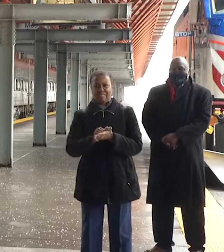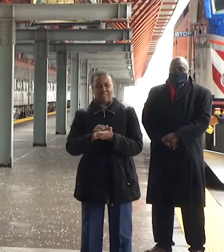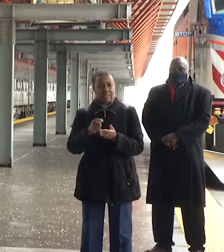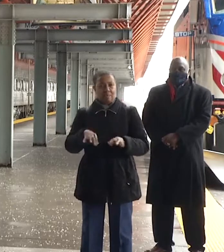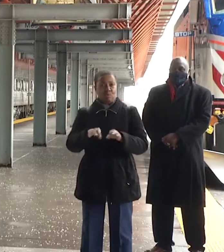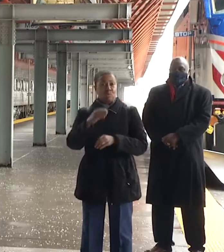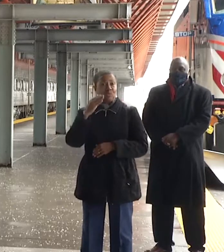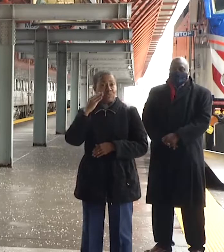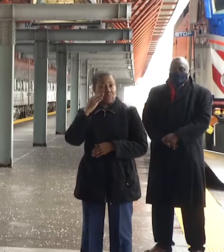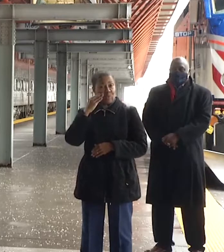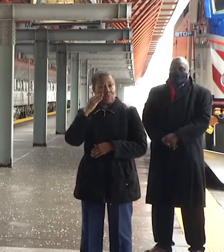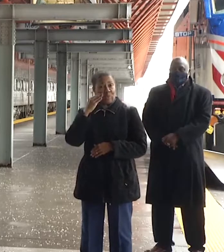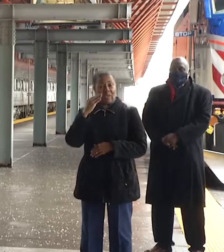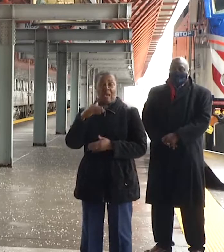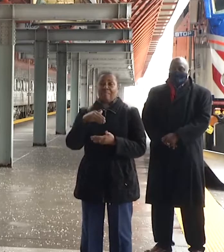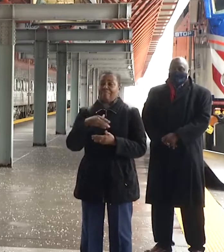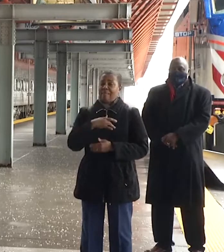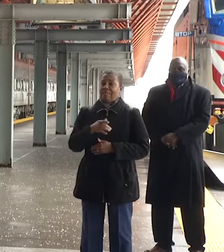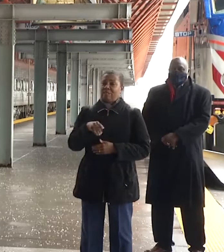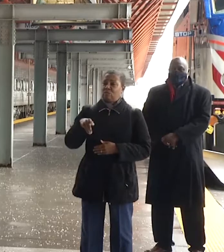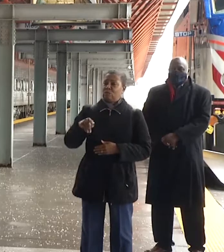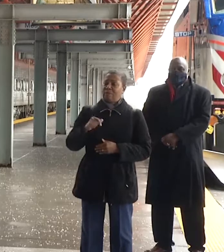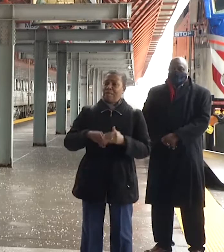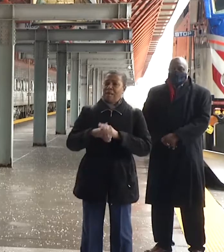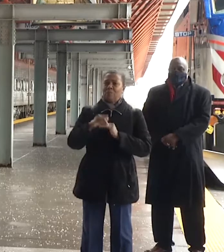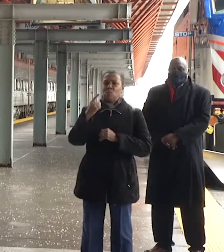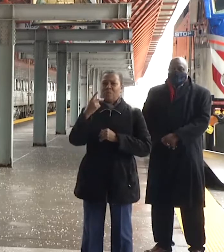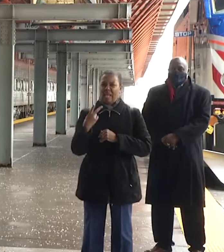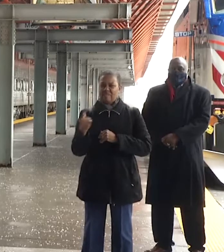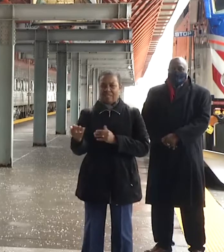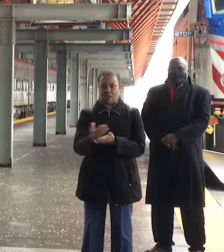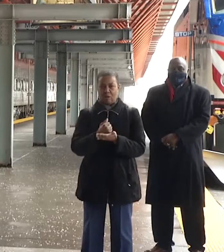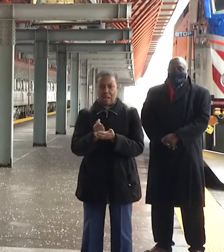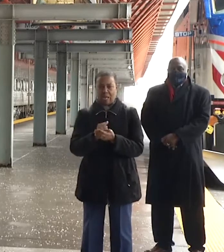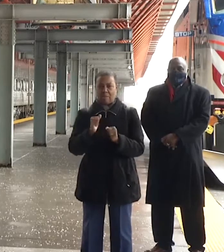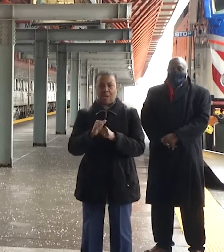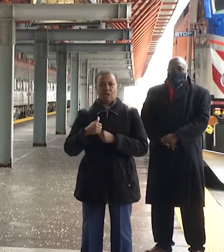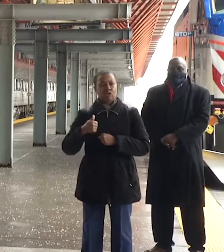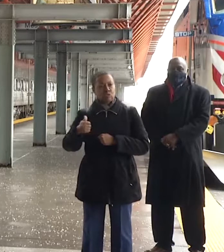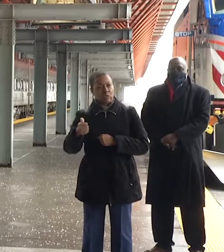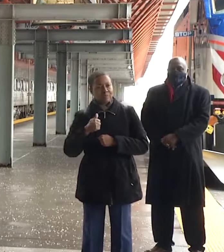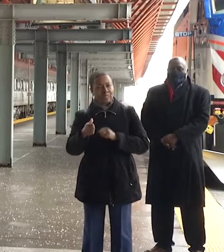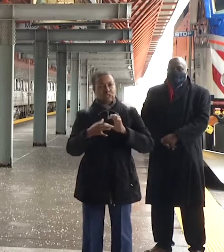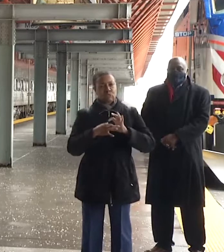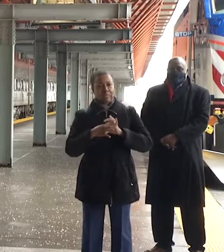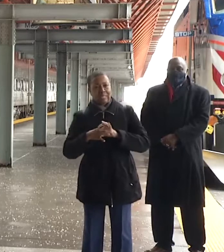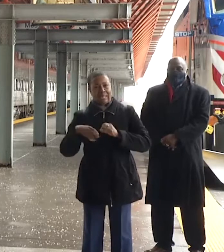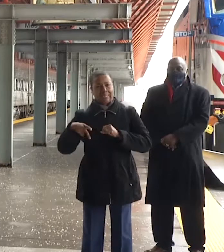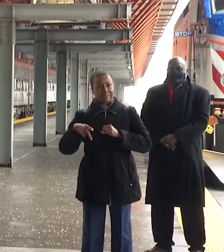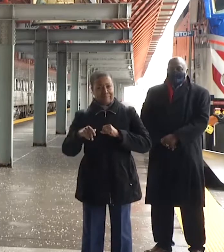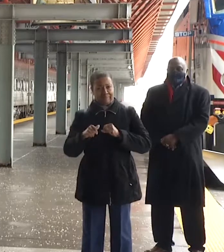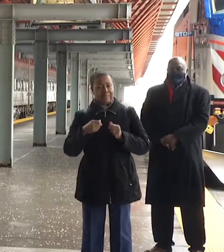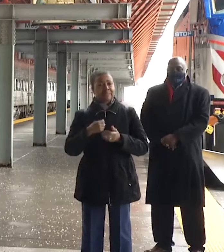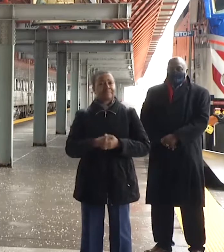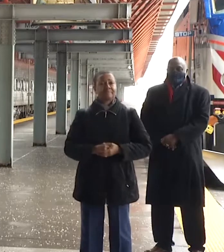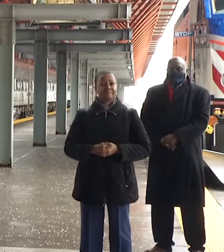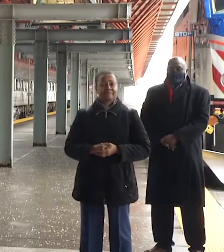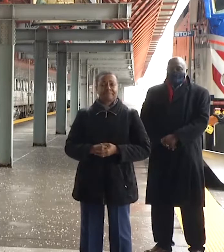noting. They often spend up to half their income on transportation-related expenses.